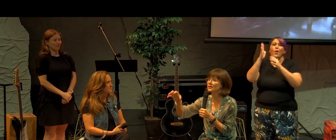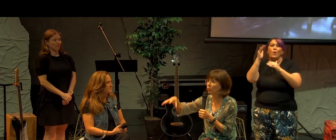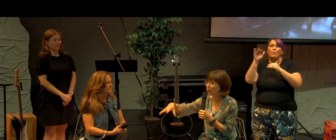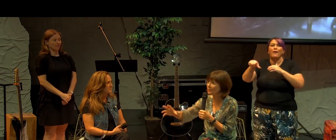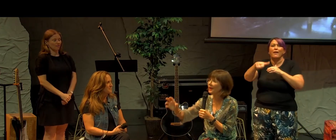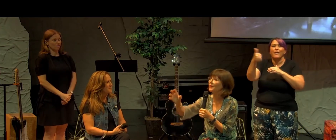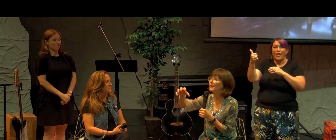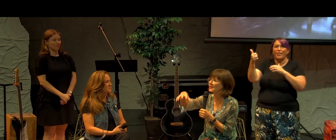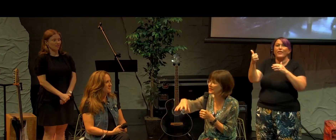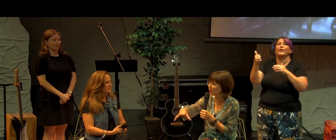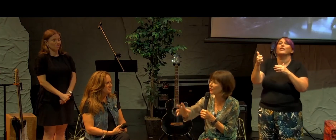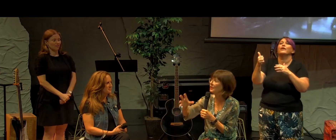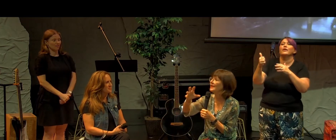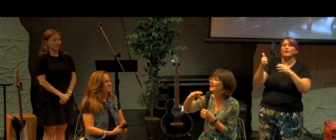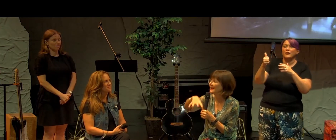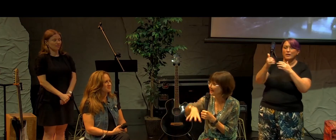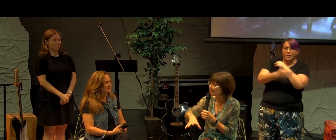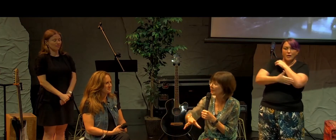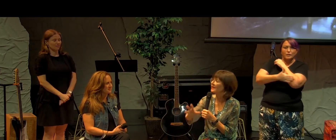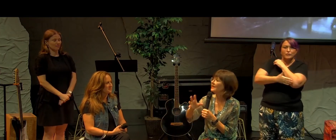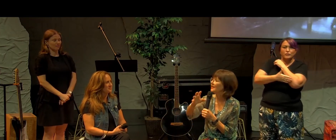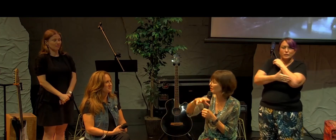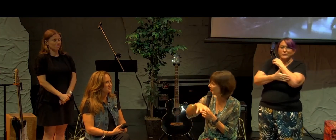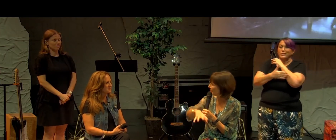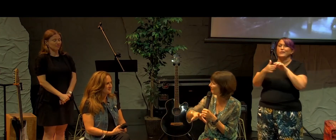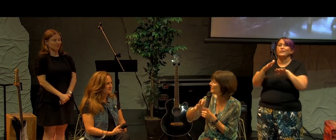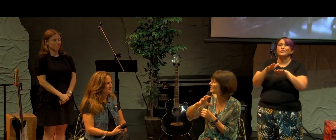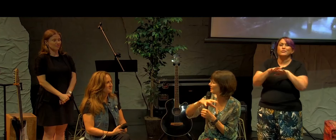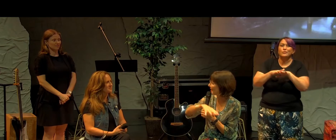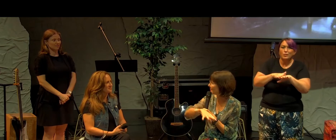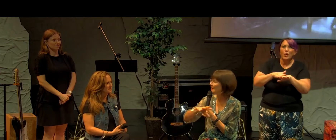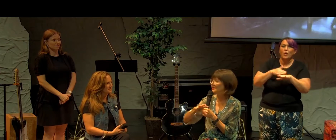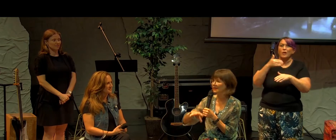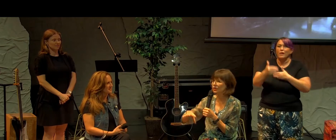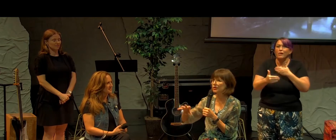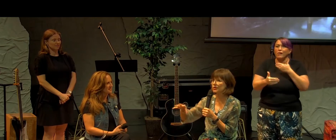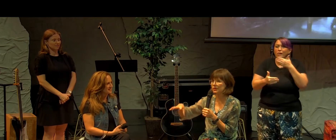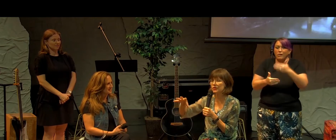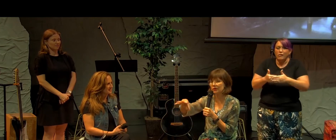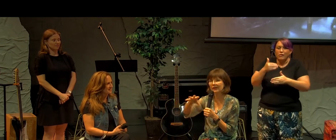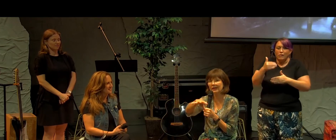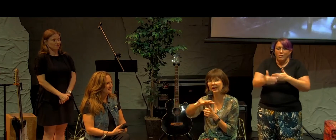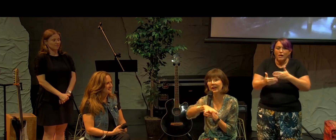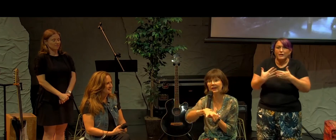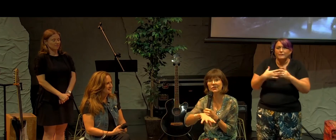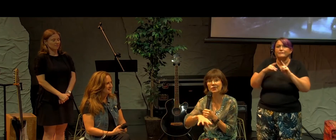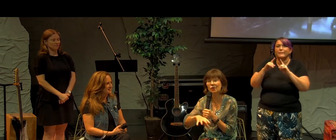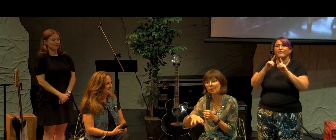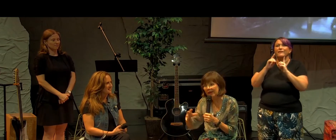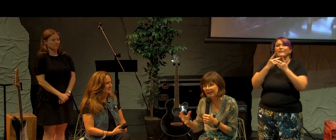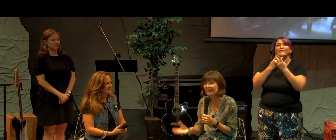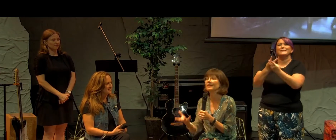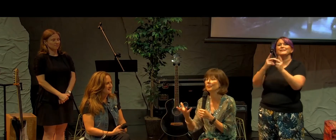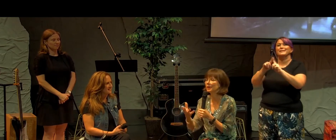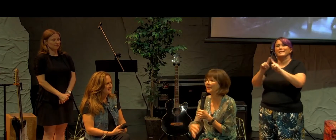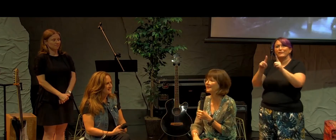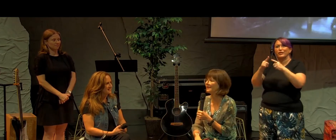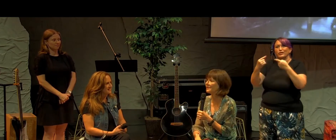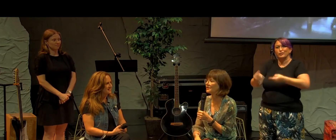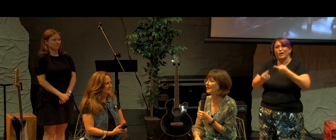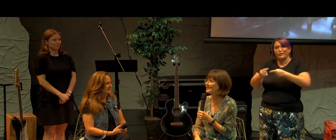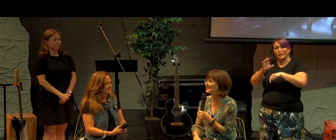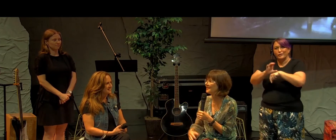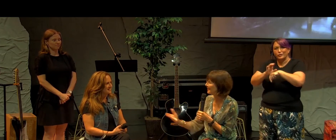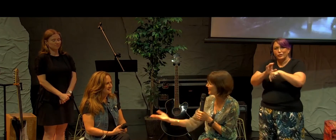and one by one, slowly spend a year, a couple of years in every church that's struggling in Eastern Europe and bring back the